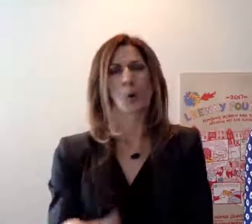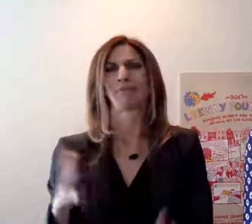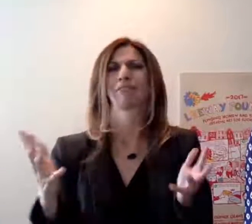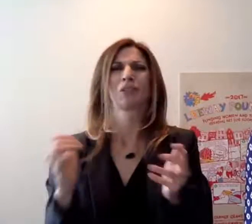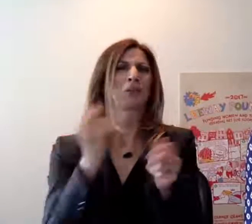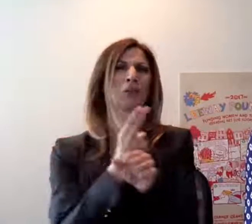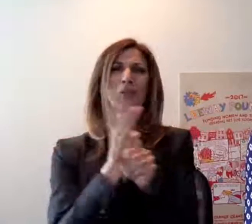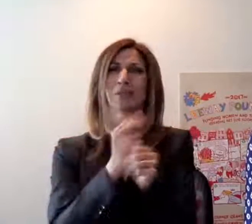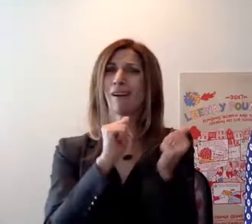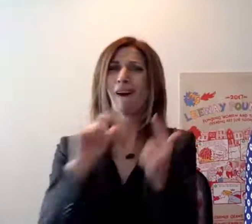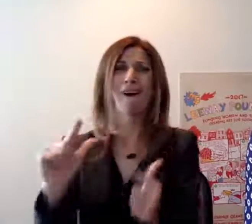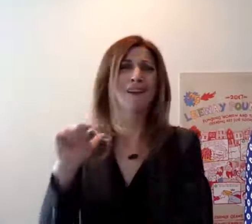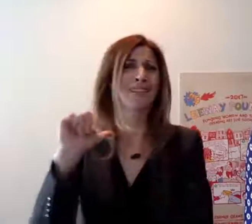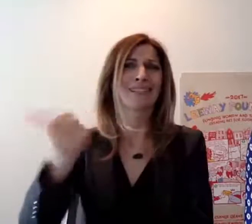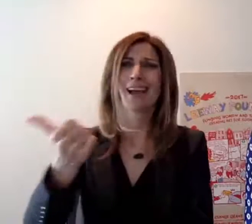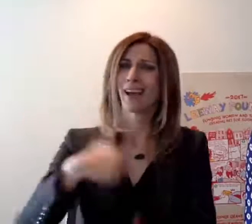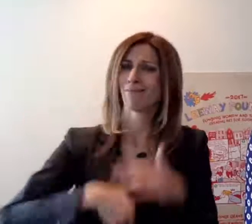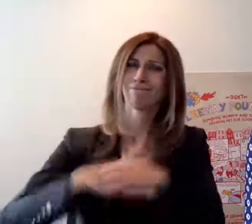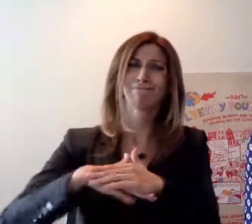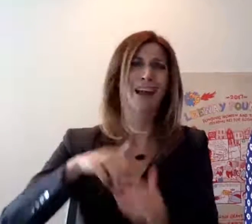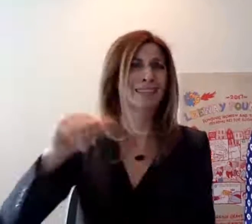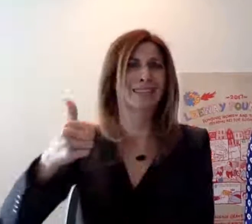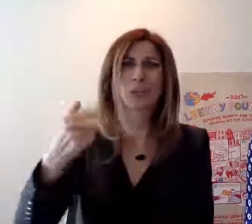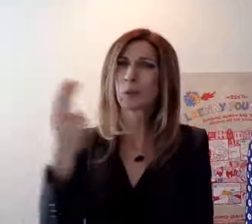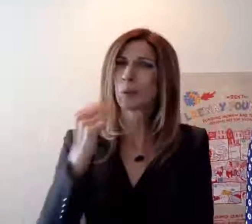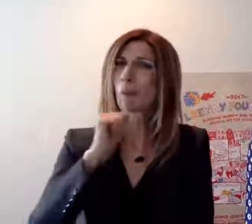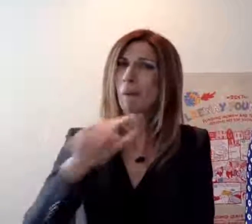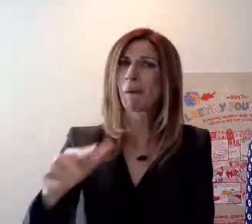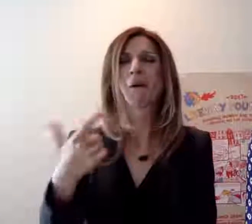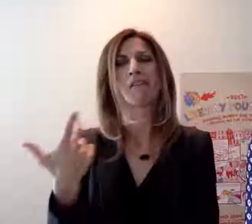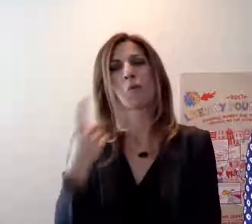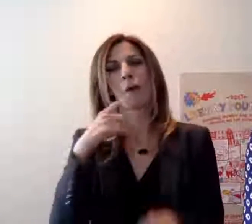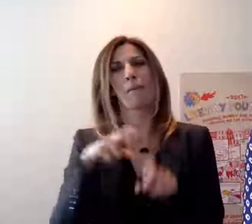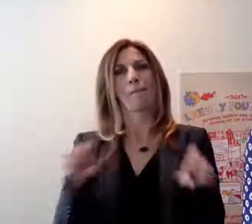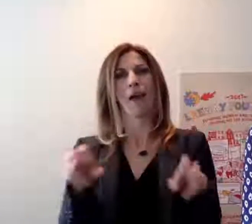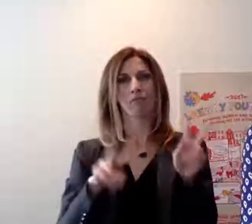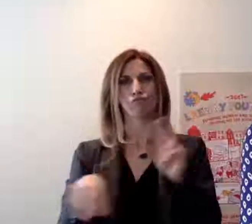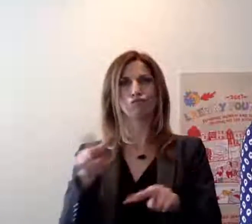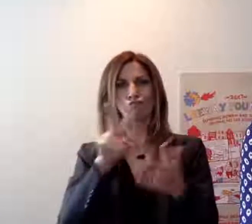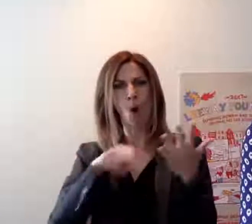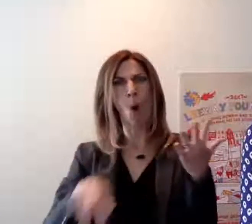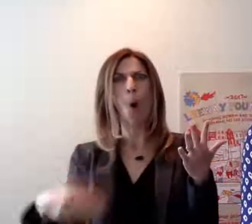all 10 options and really just use this as a time for the panel to get to know you.